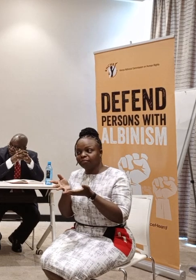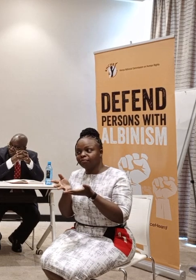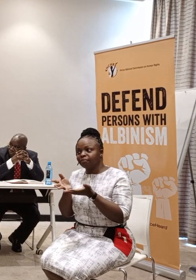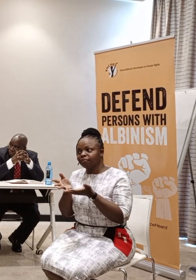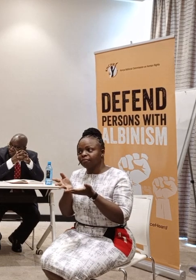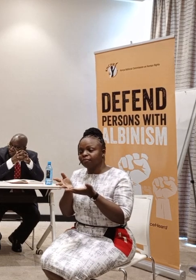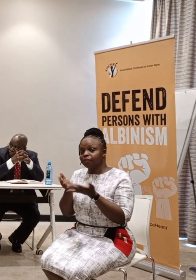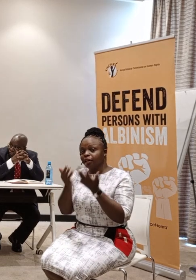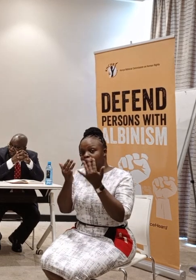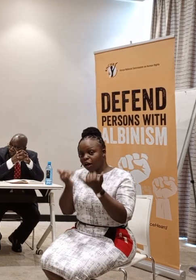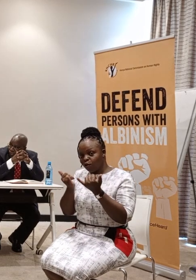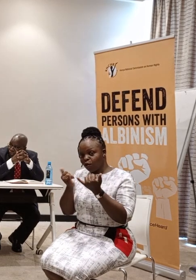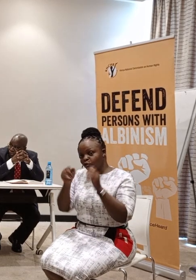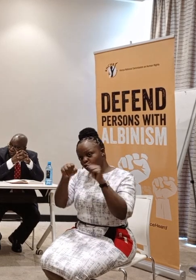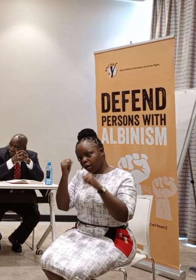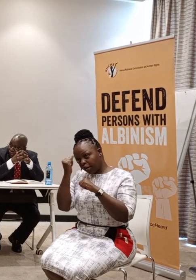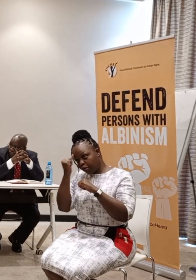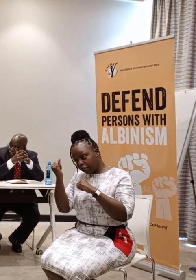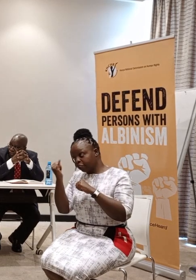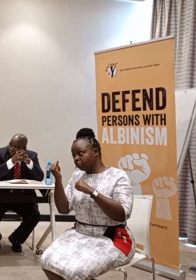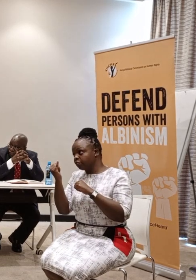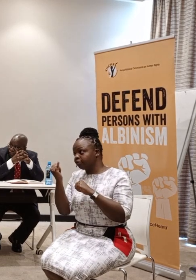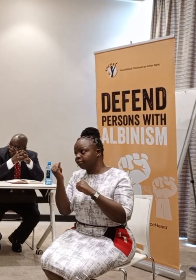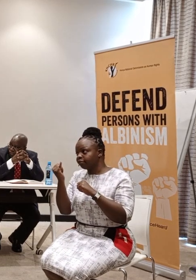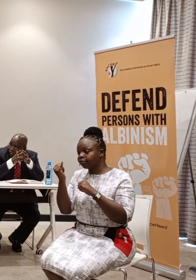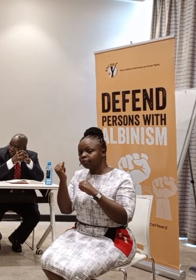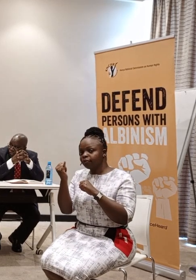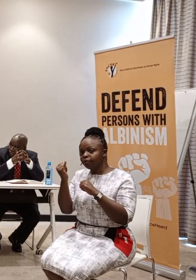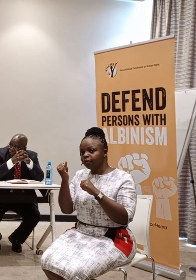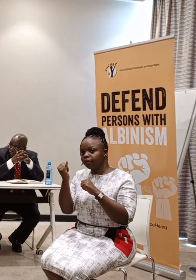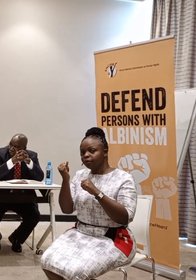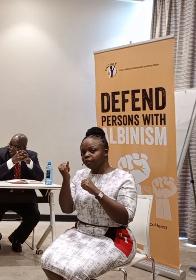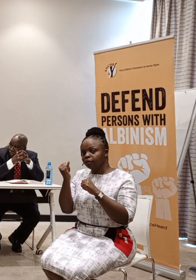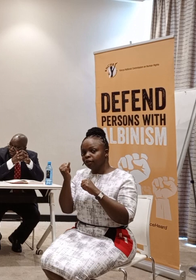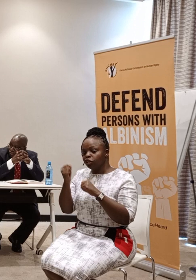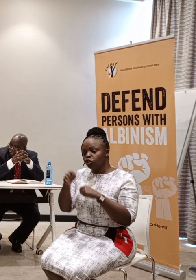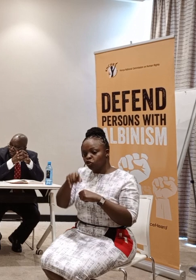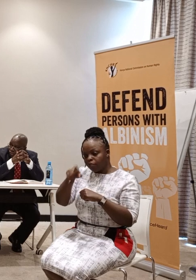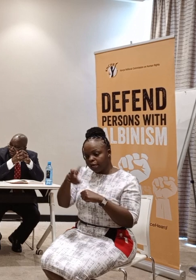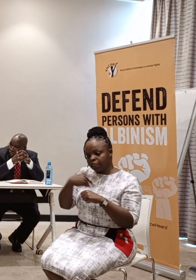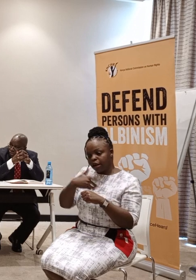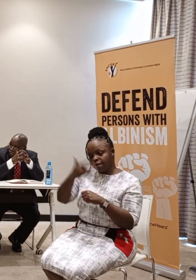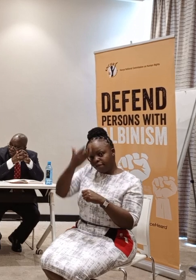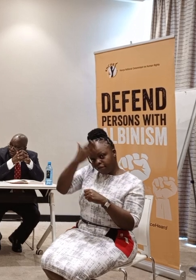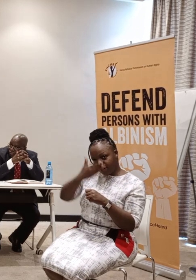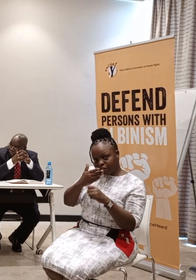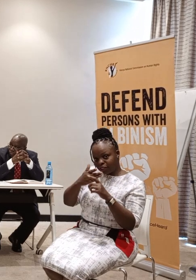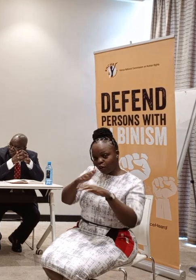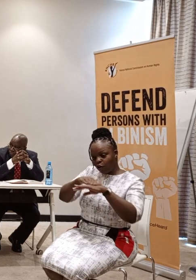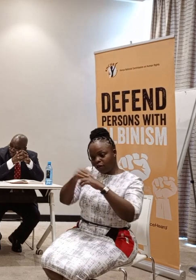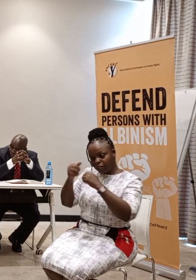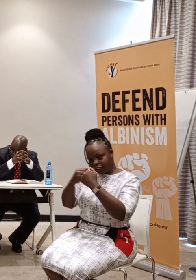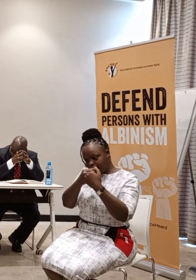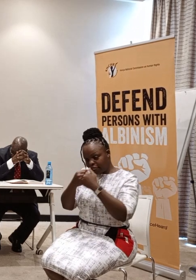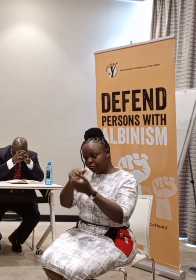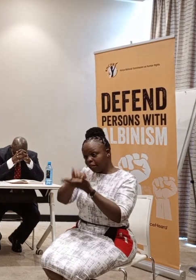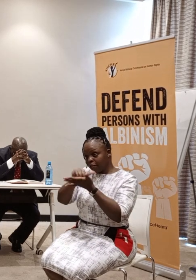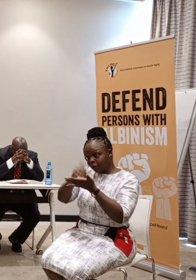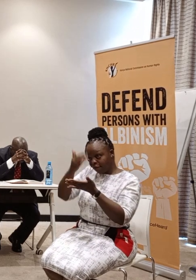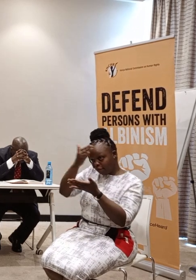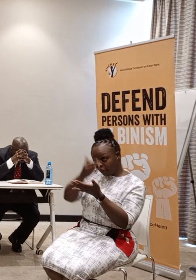now you can relate. I think you told me we put a face to the challenges. And this is now the face of the